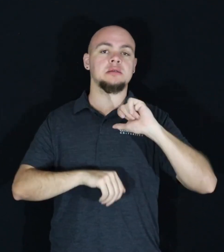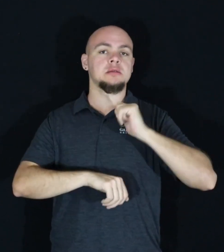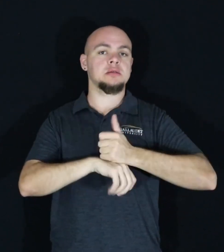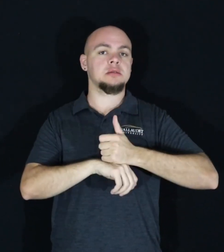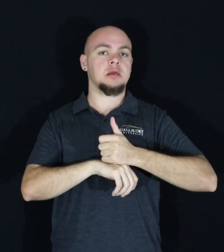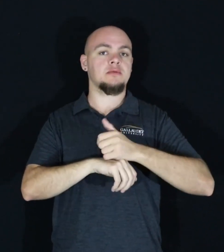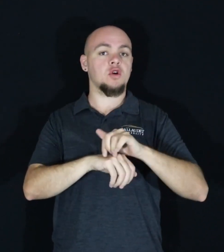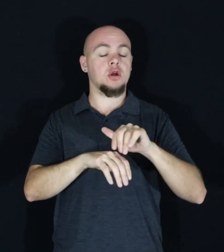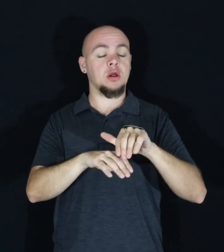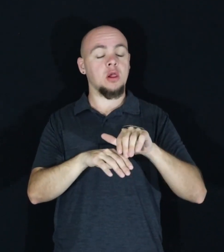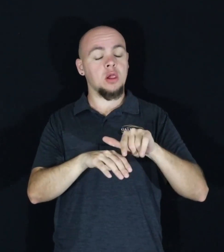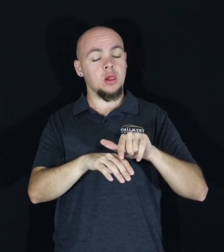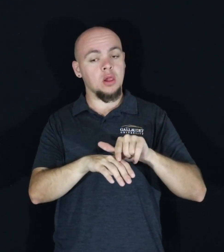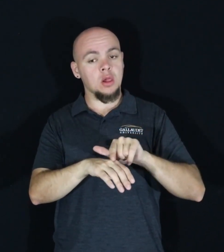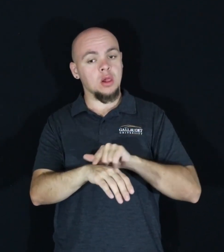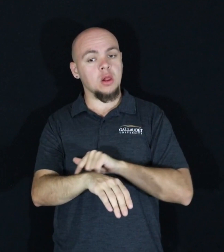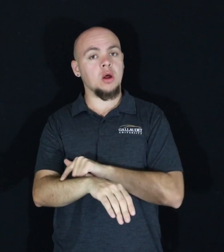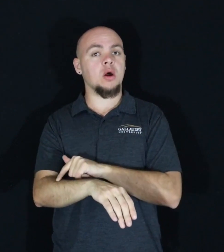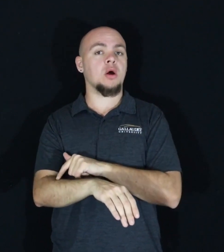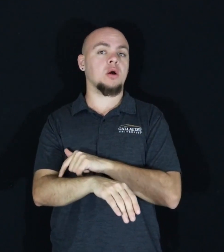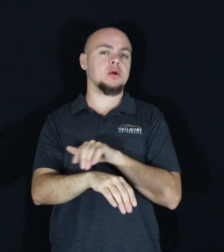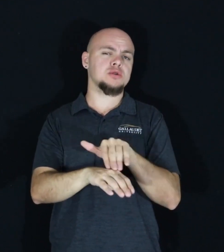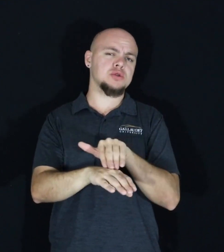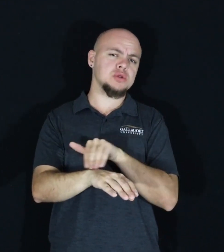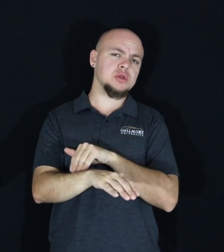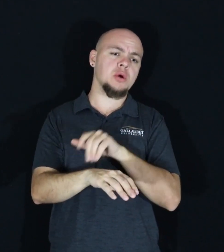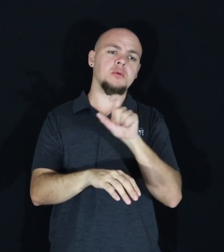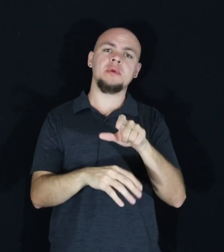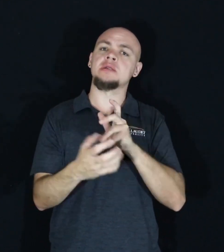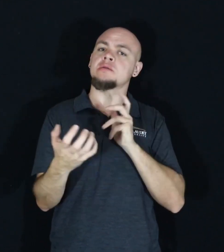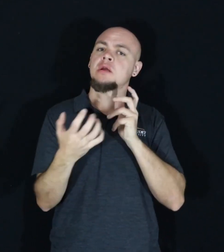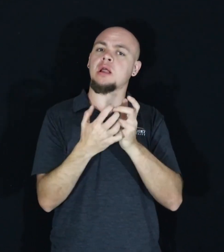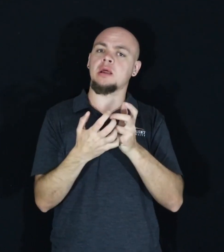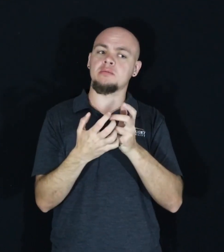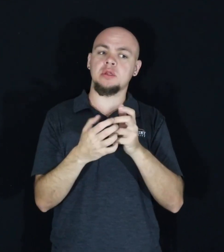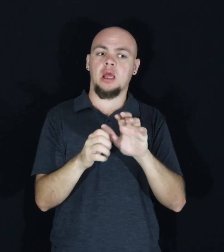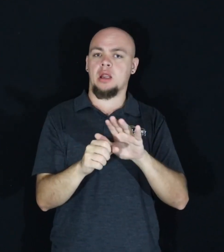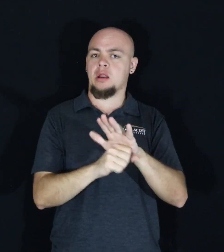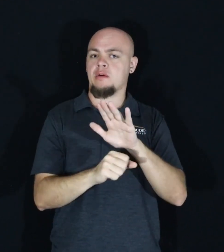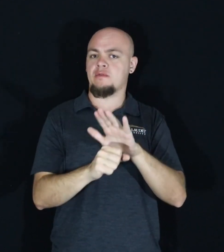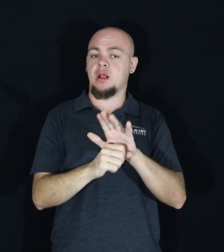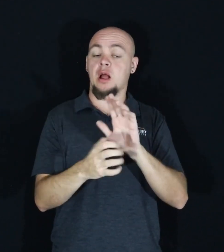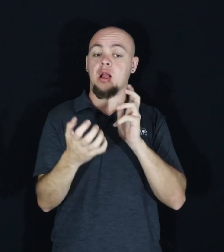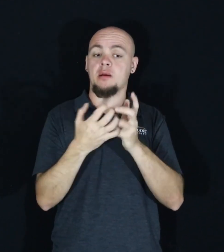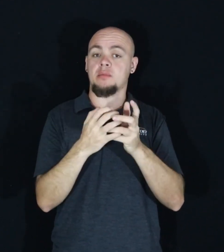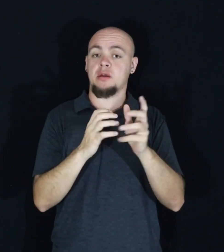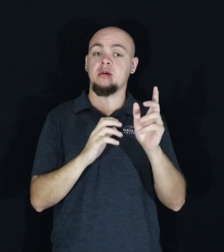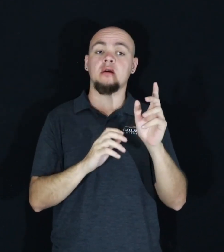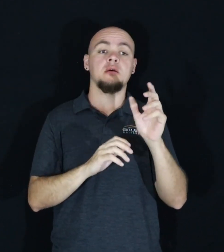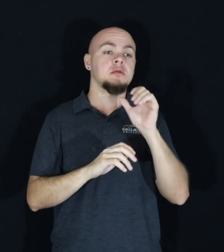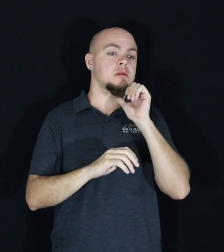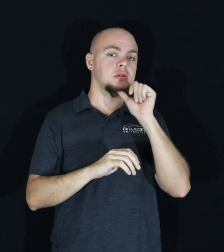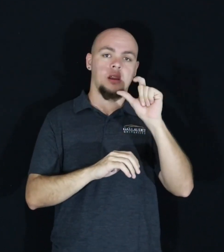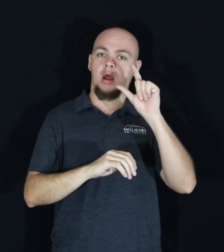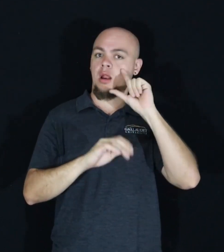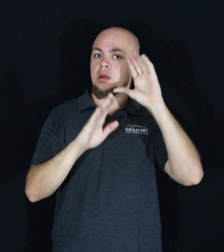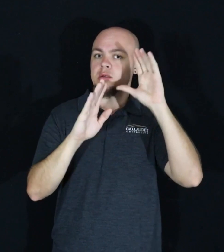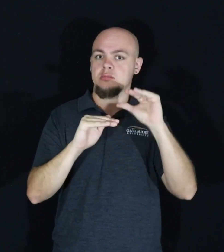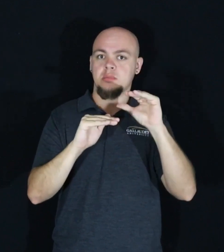and slow-moving performance which must be adaptable enough to accommodate unforeseen